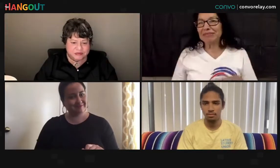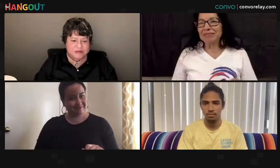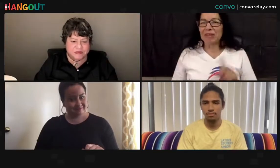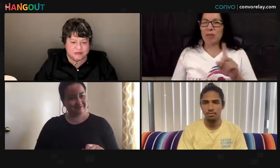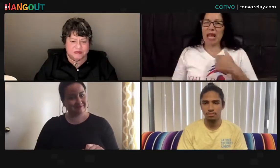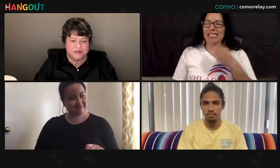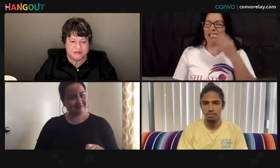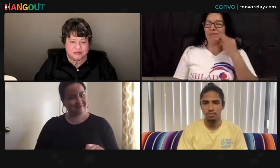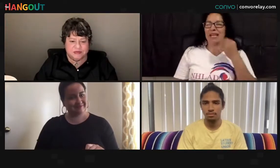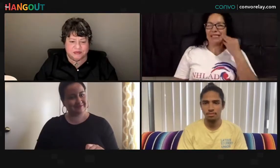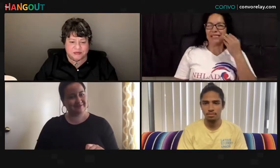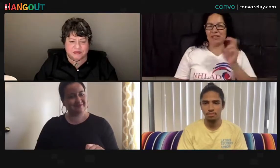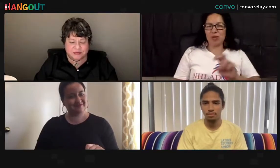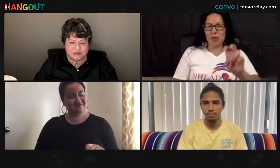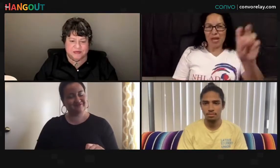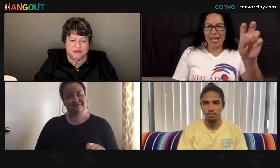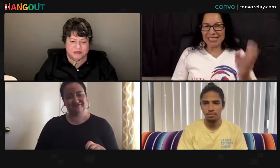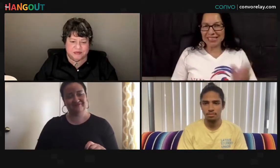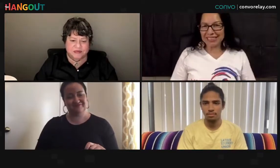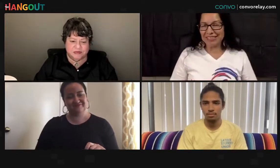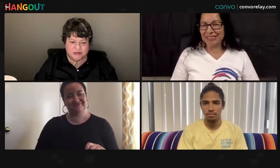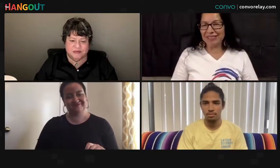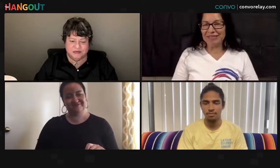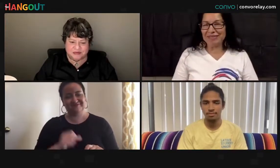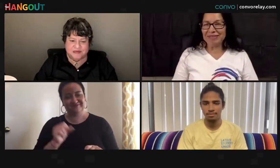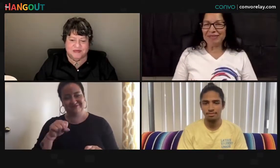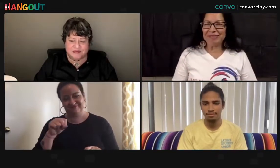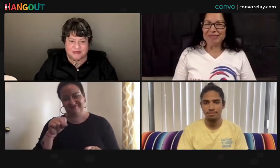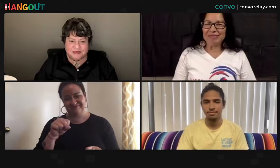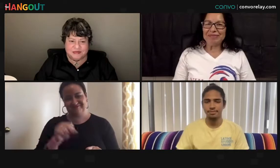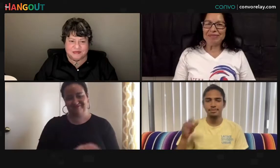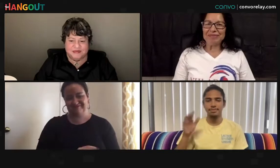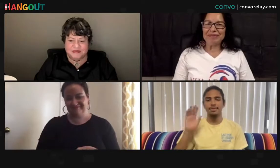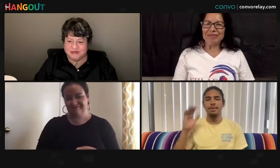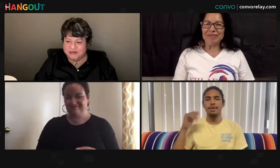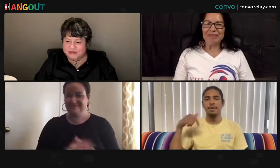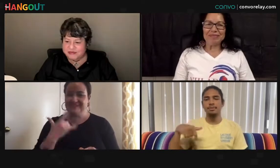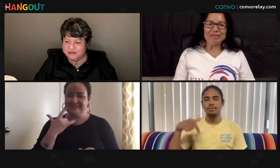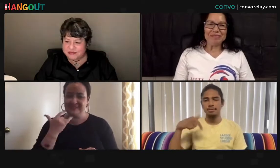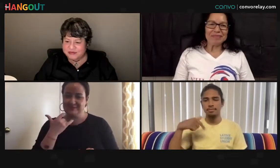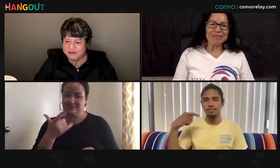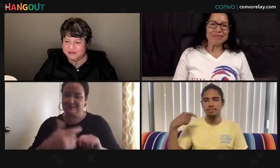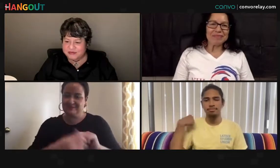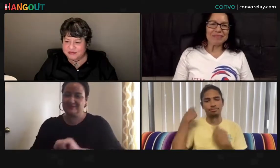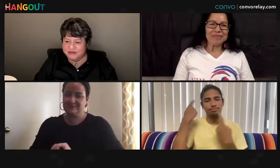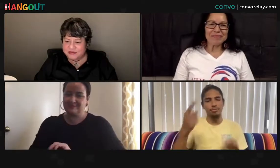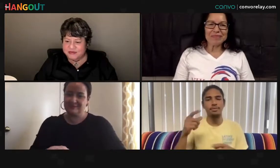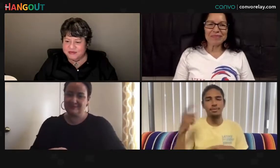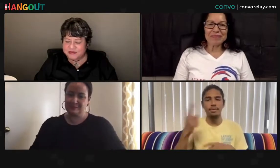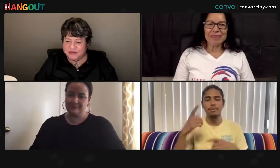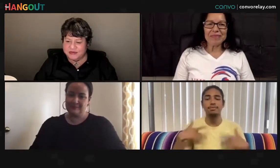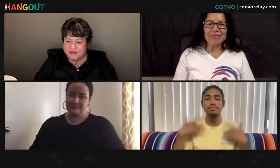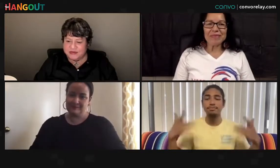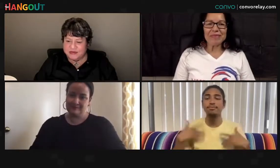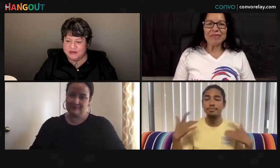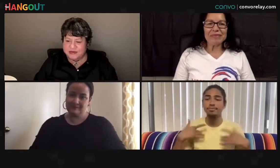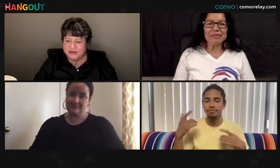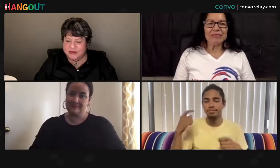as well. So those are some of the things that I experienced when I was traveling, and that's what you get to see. So here, I would have